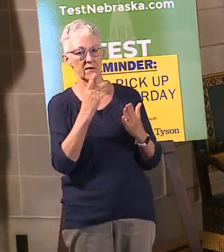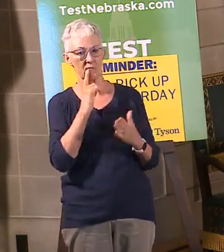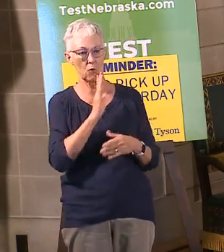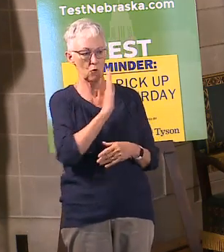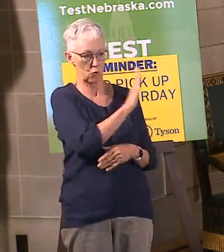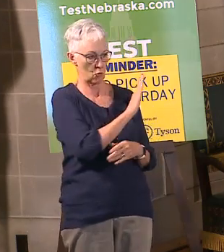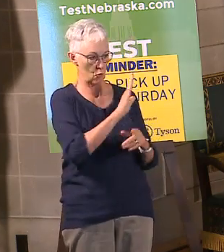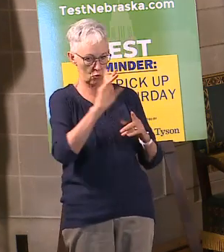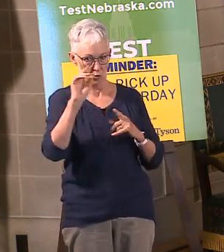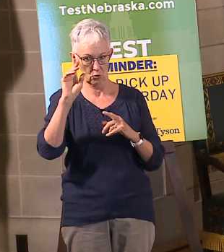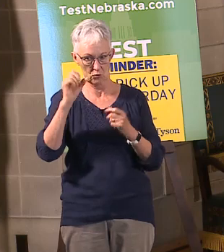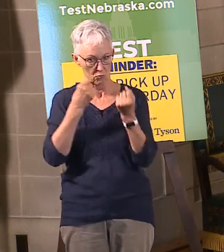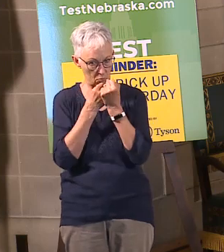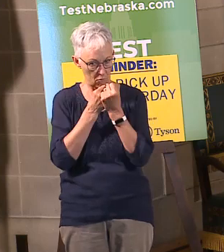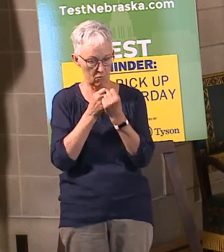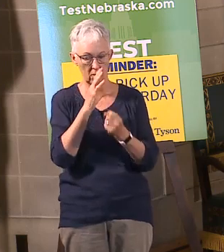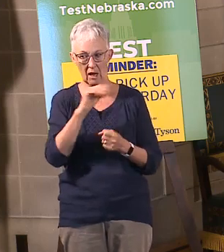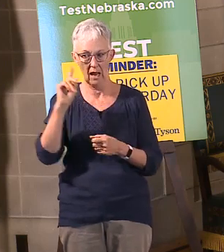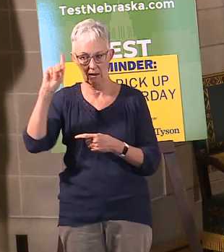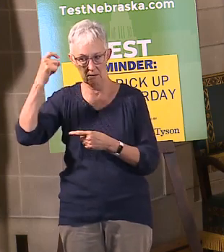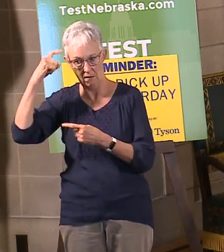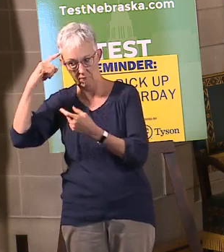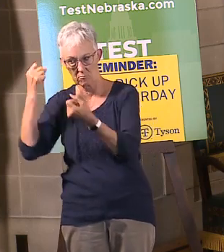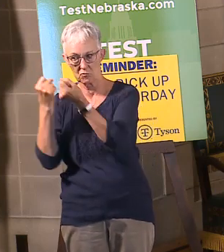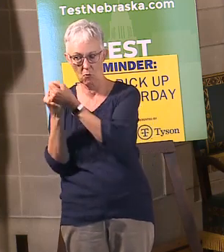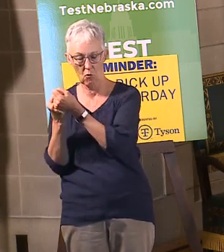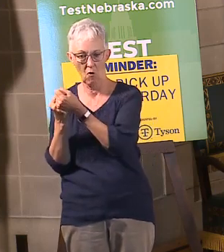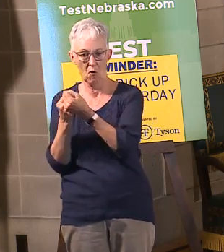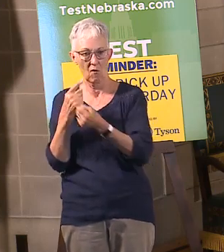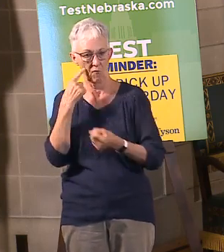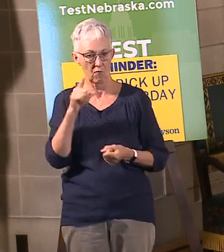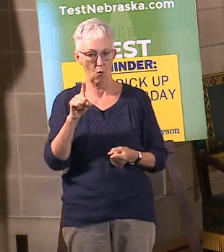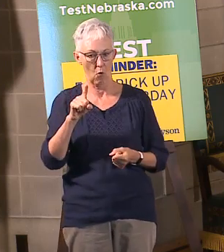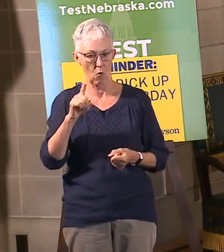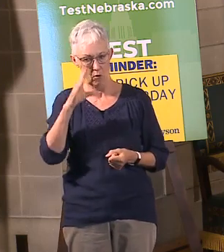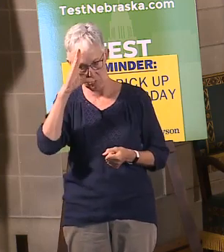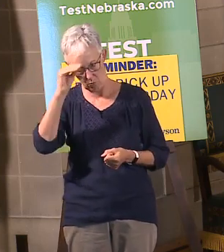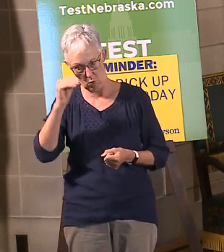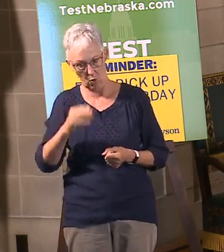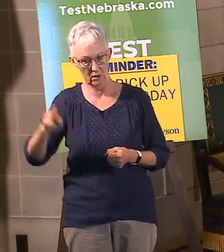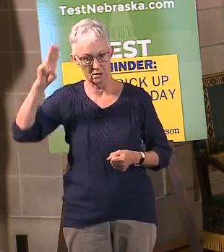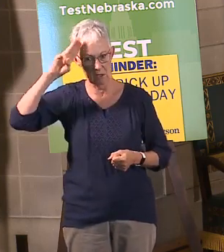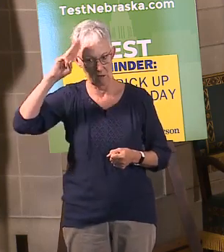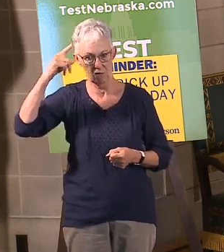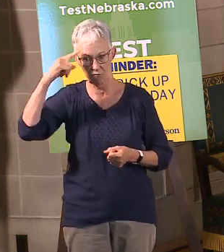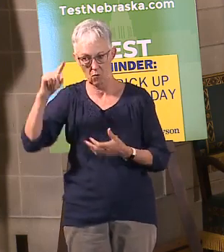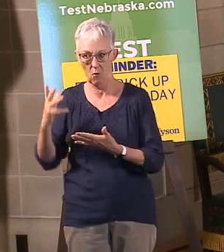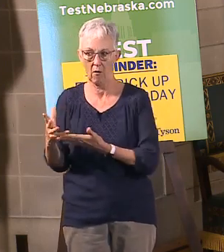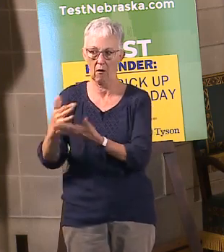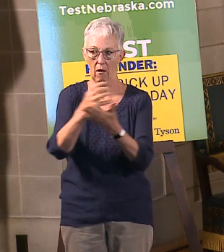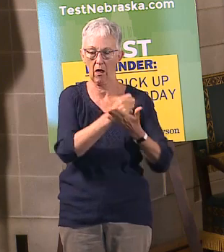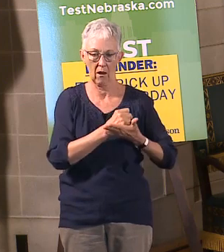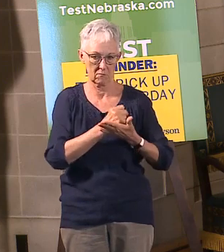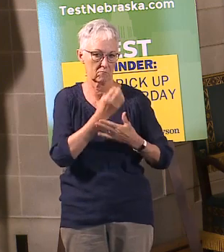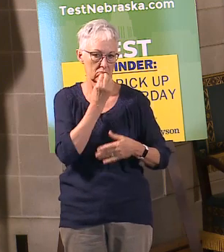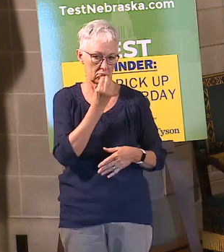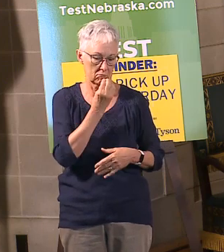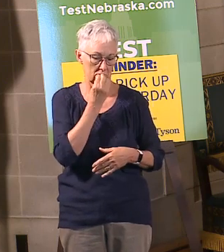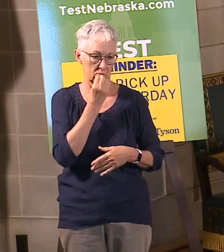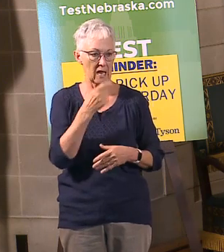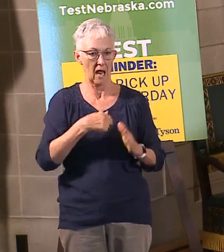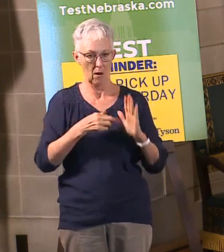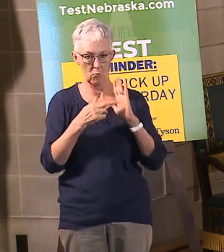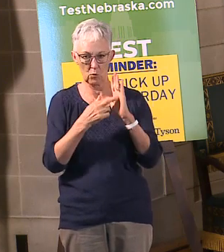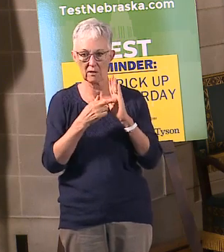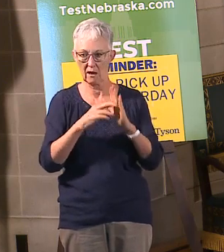our government official support for Scouting for Food. On behalf of Brian Barks from the Food Bank from the Heartland, we're proud